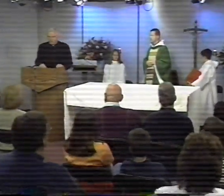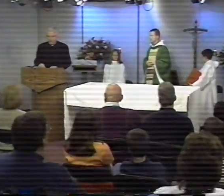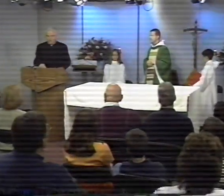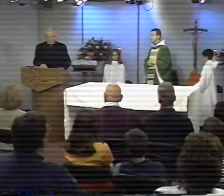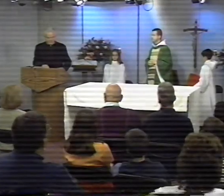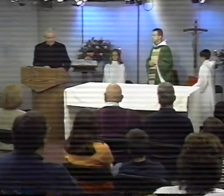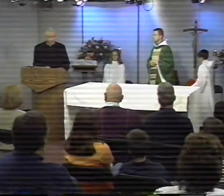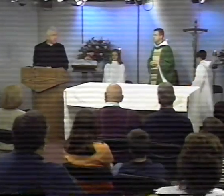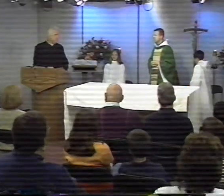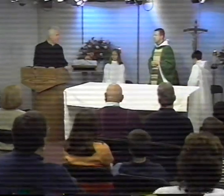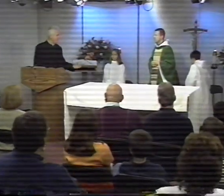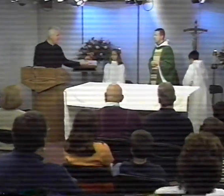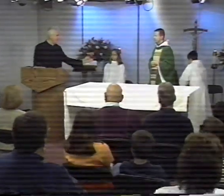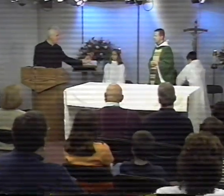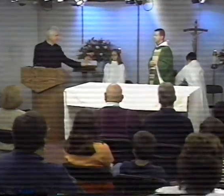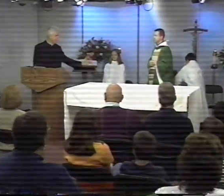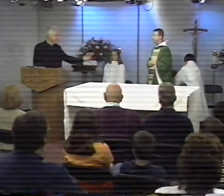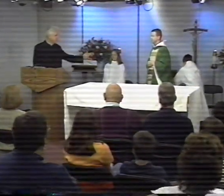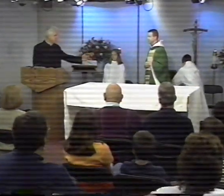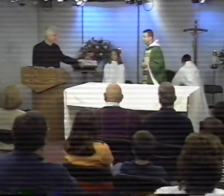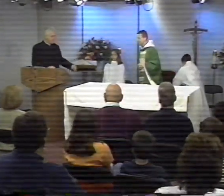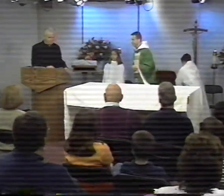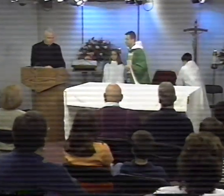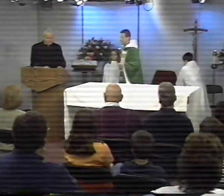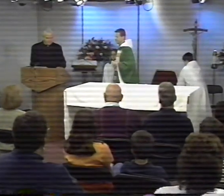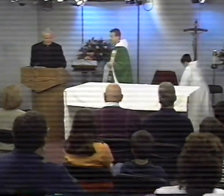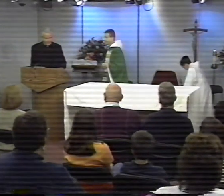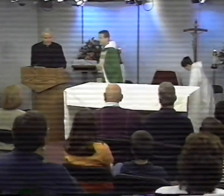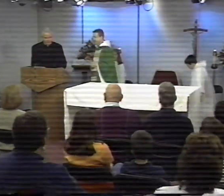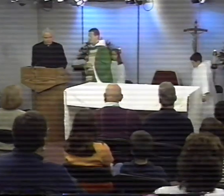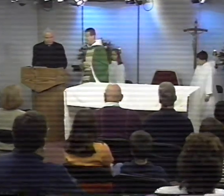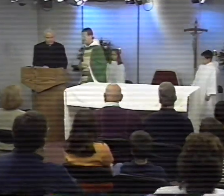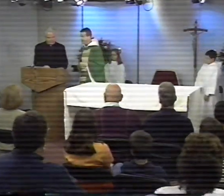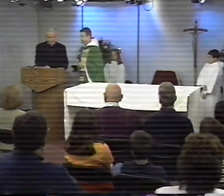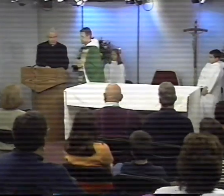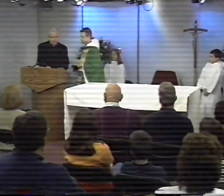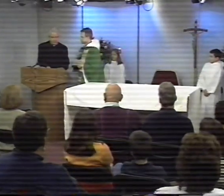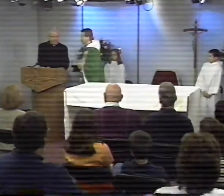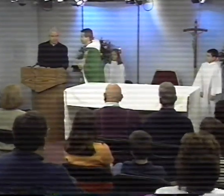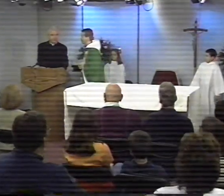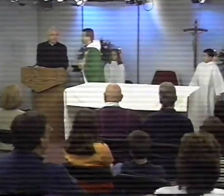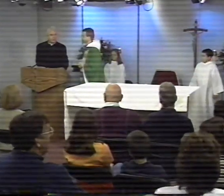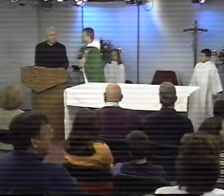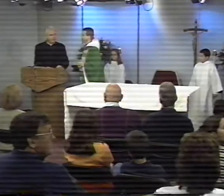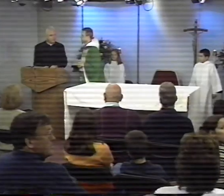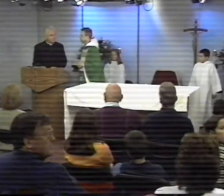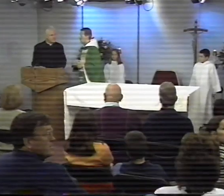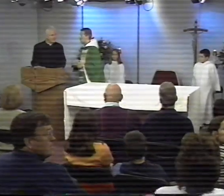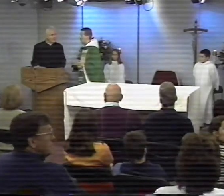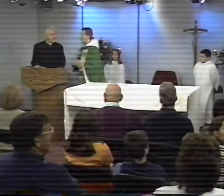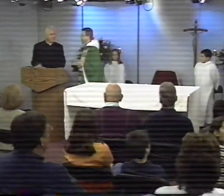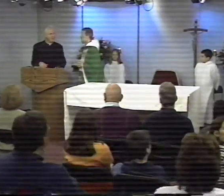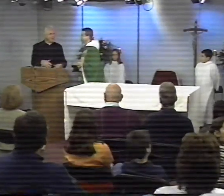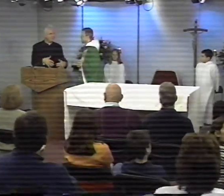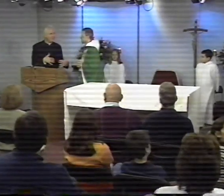Thank you, Father Michael, for that beautiful celebration of the Eucharist this morning, using that